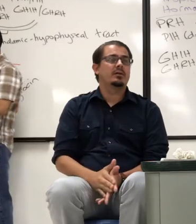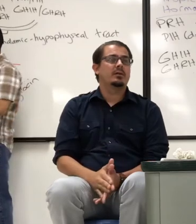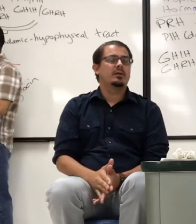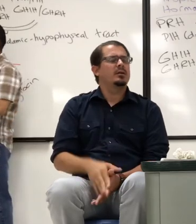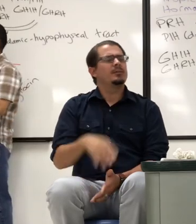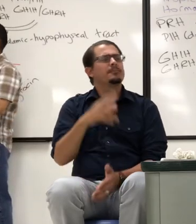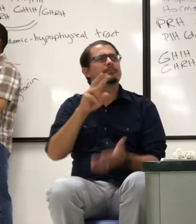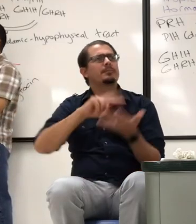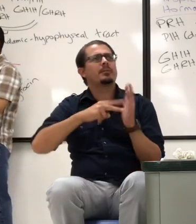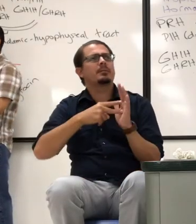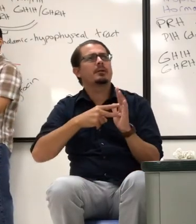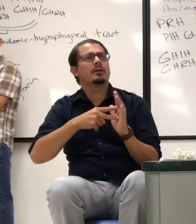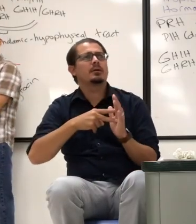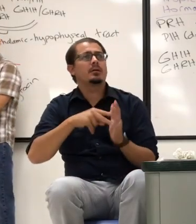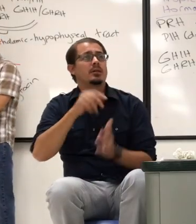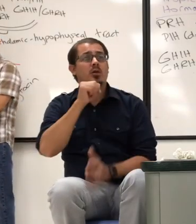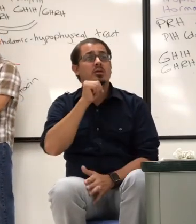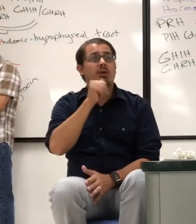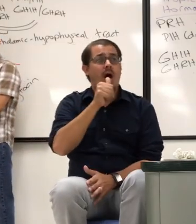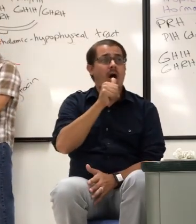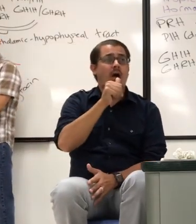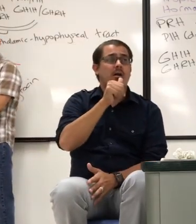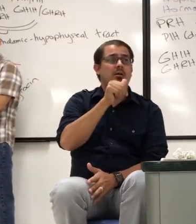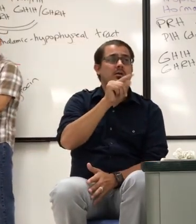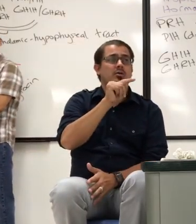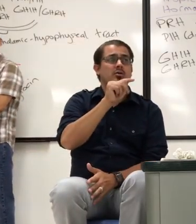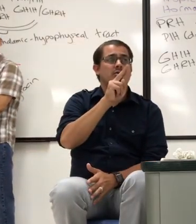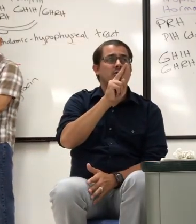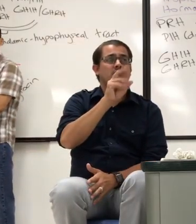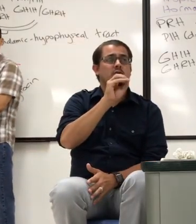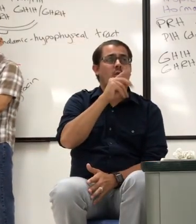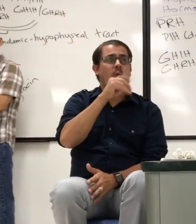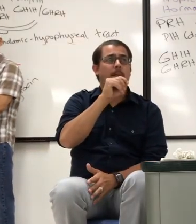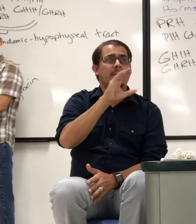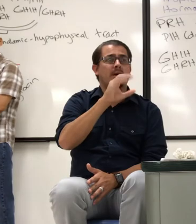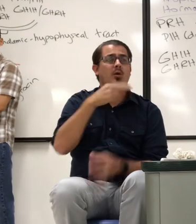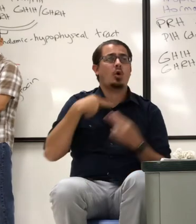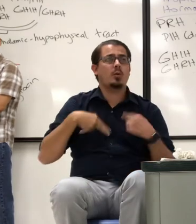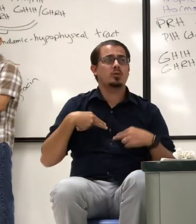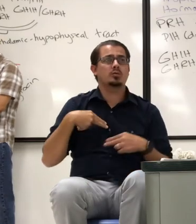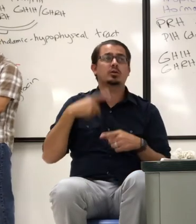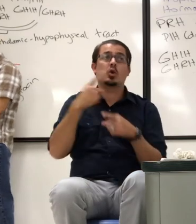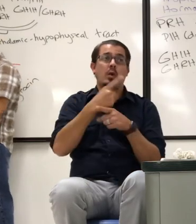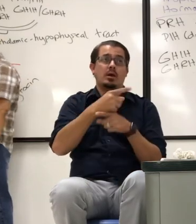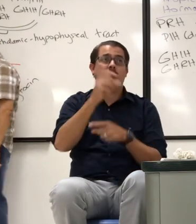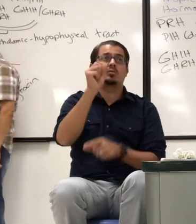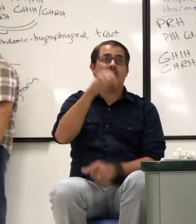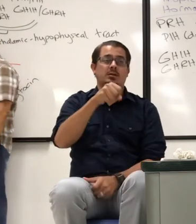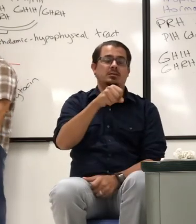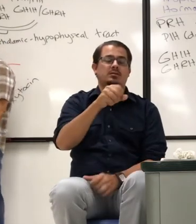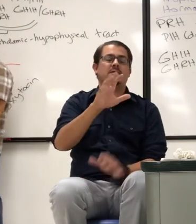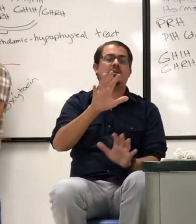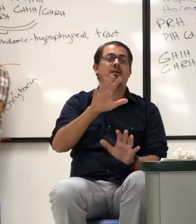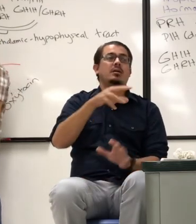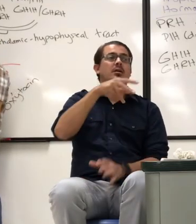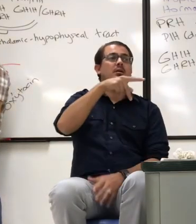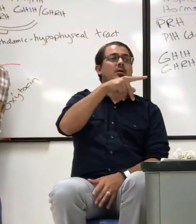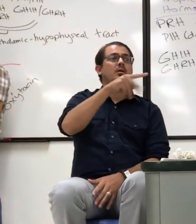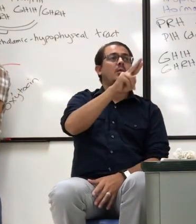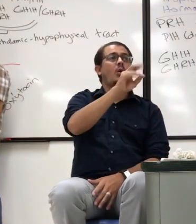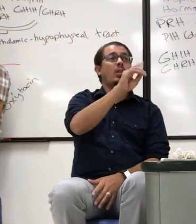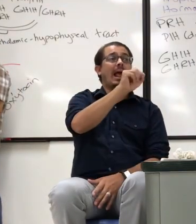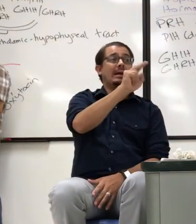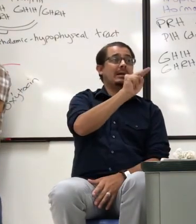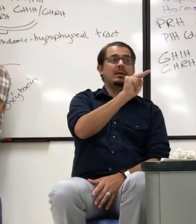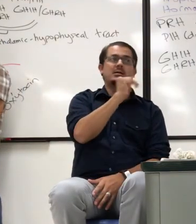Are you saying there's not tropic hormones? Yes. That is correct. There's not tropic. Okay, prolactin is not